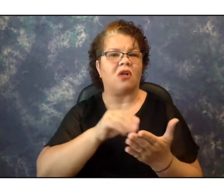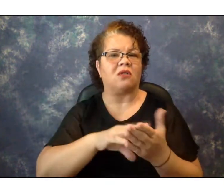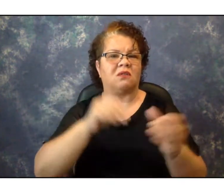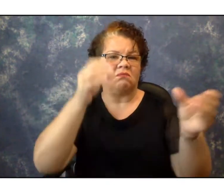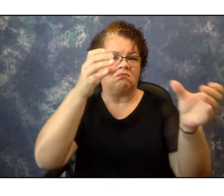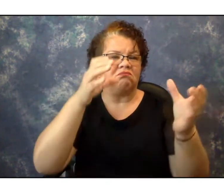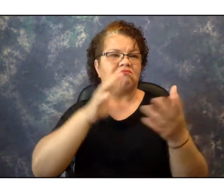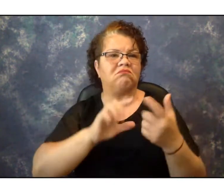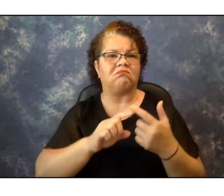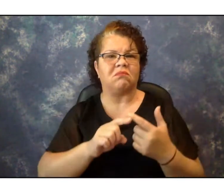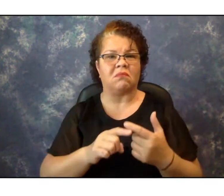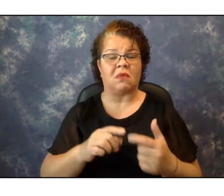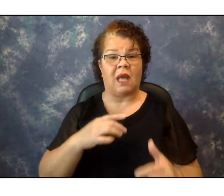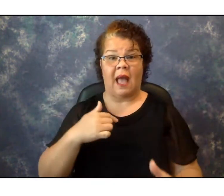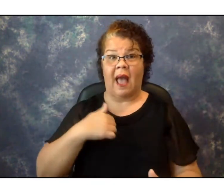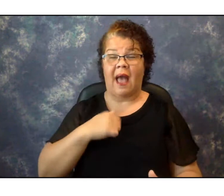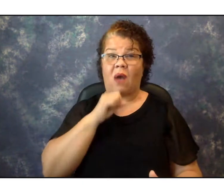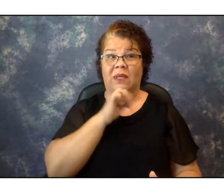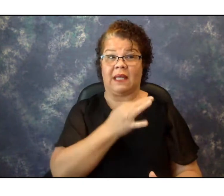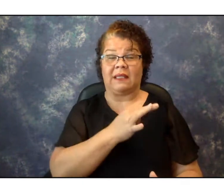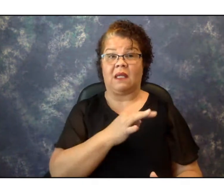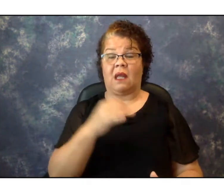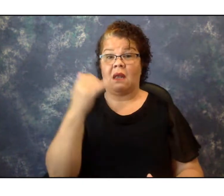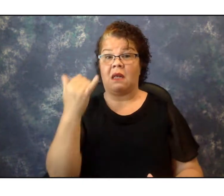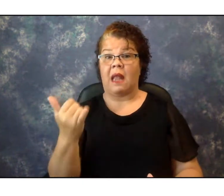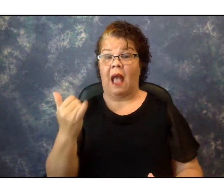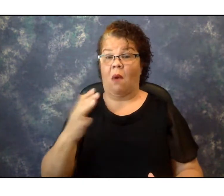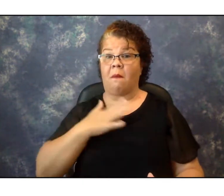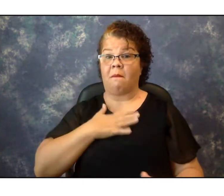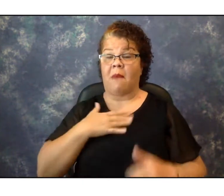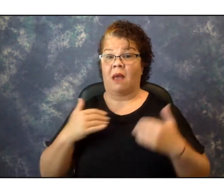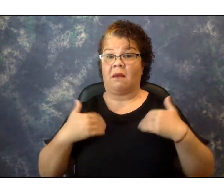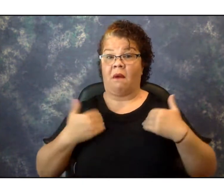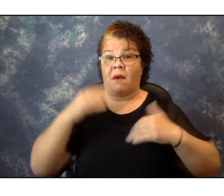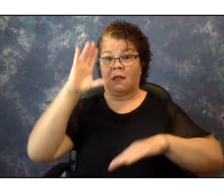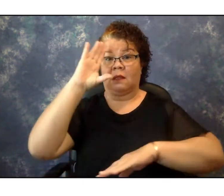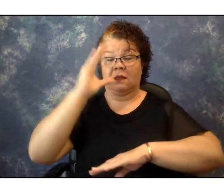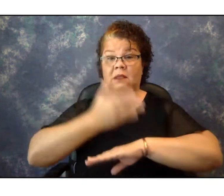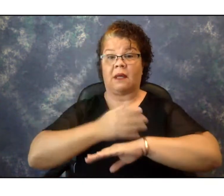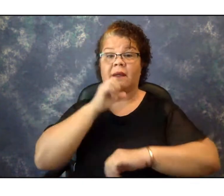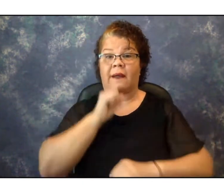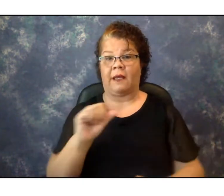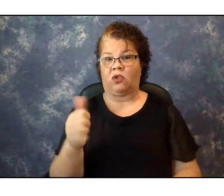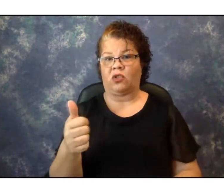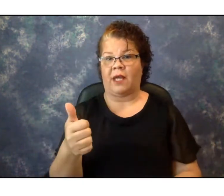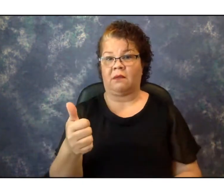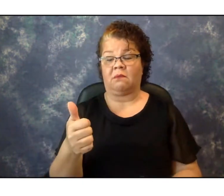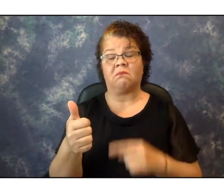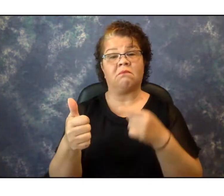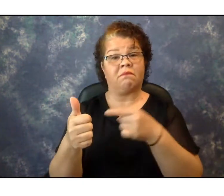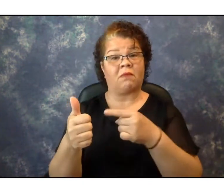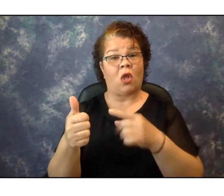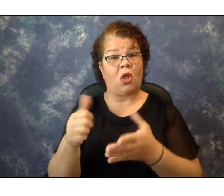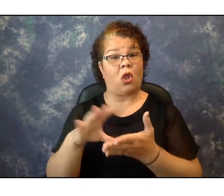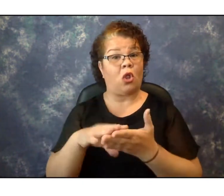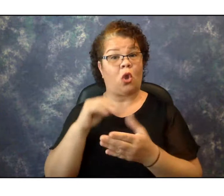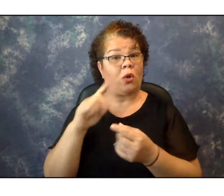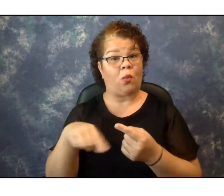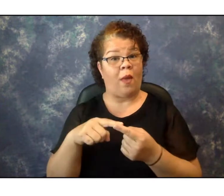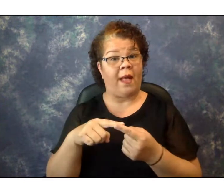10. And he knows about Emmett Till, right? He learned about it in fourth grade, in fifth